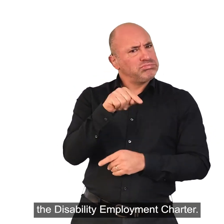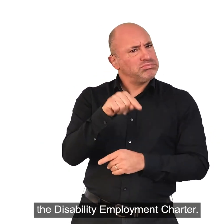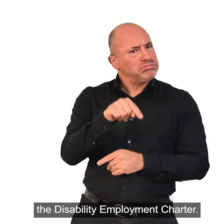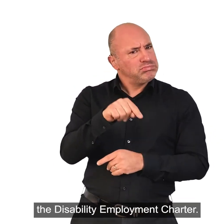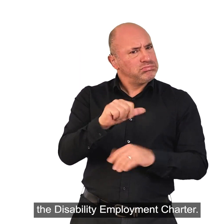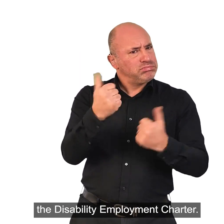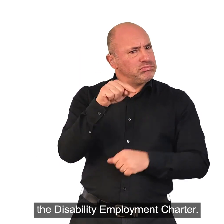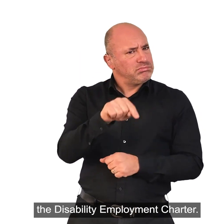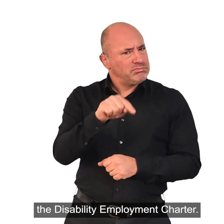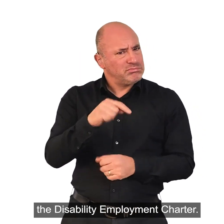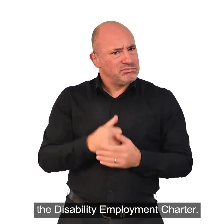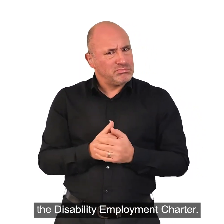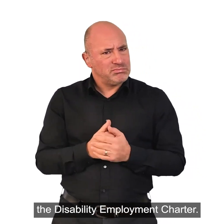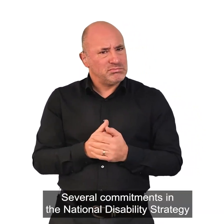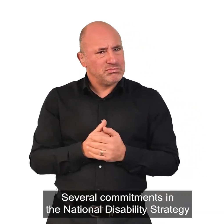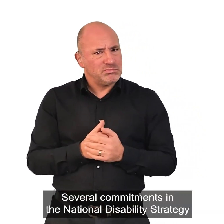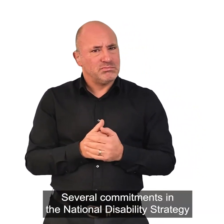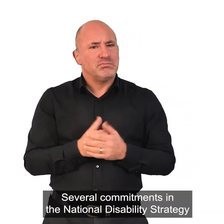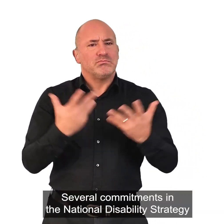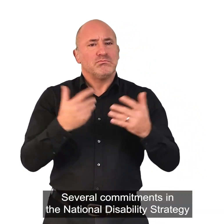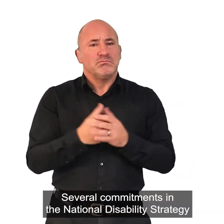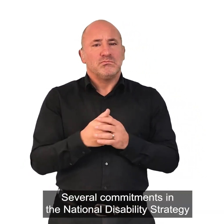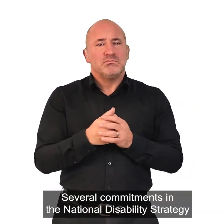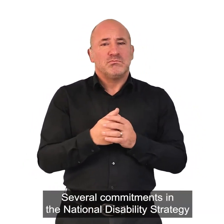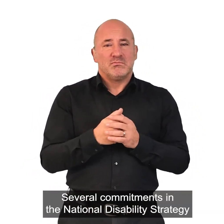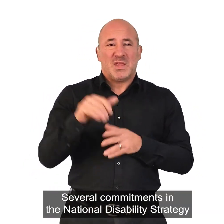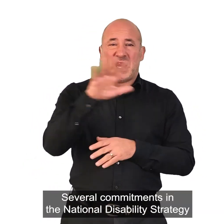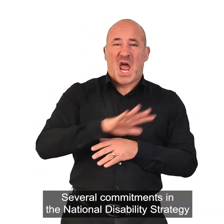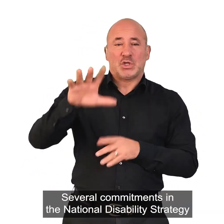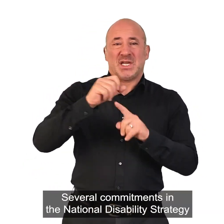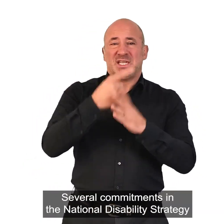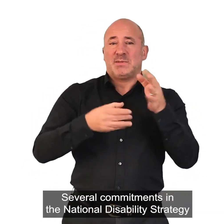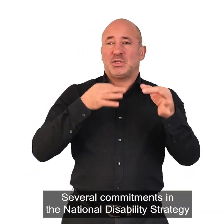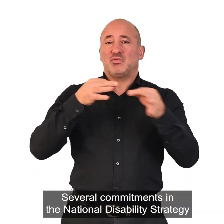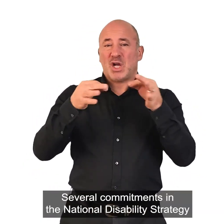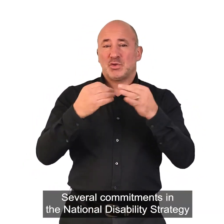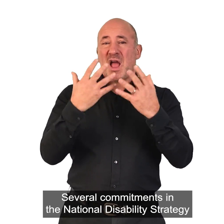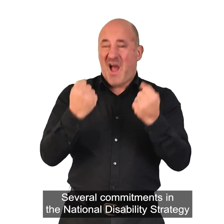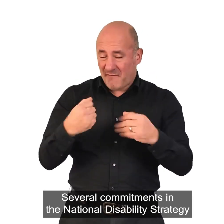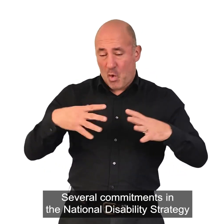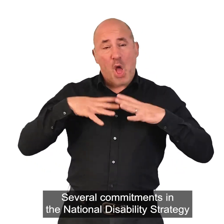the Disability Employment Charter. Several commitments in the National Disability Strategy